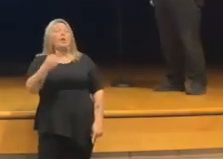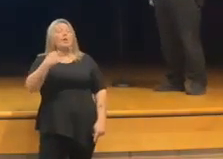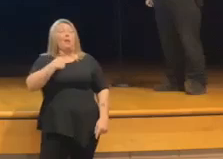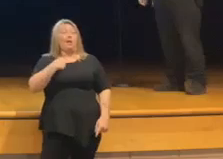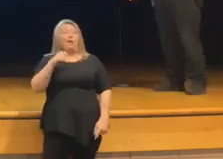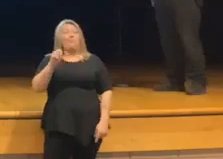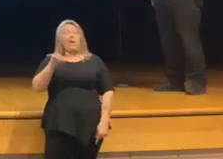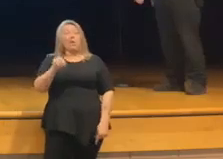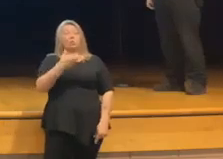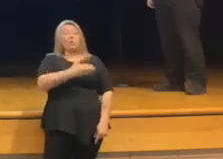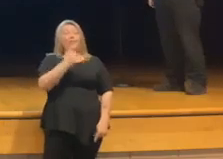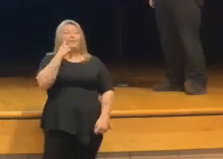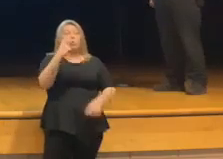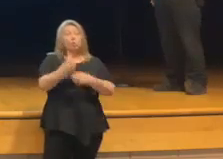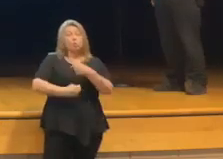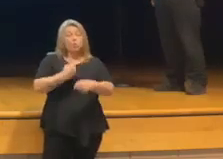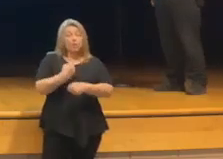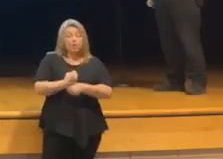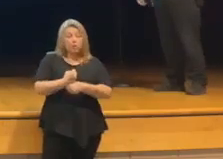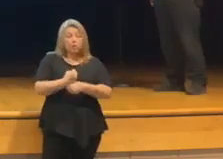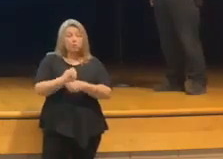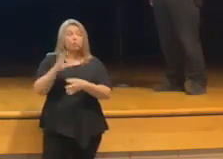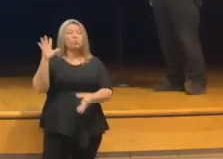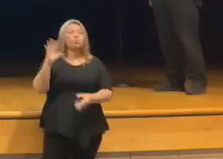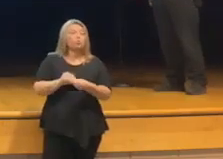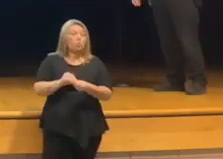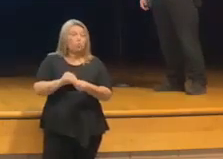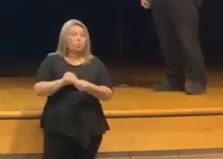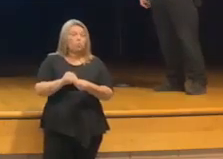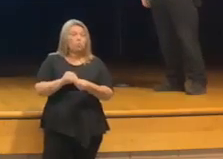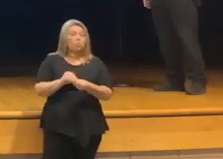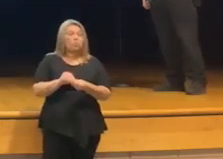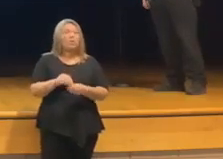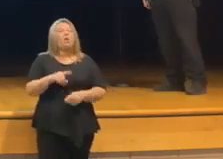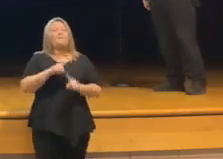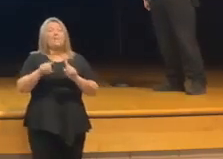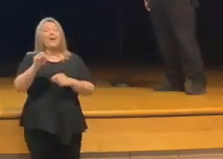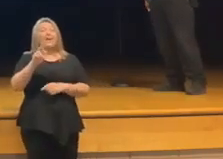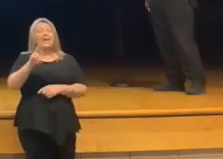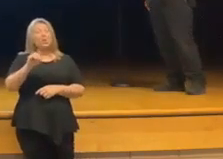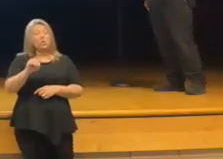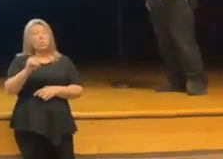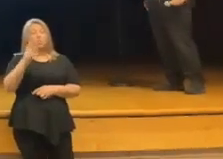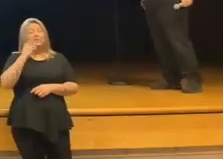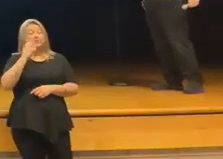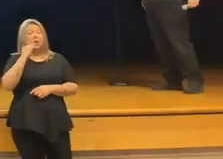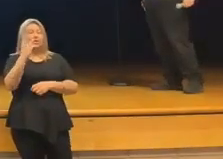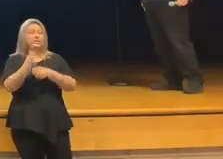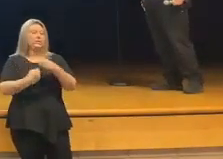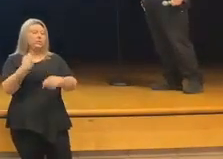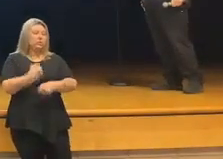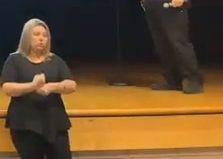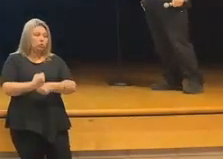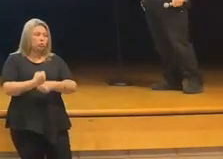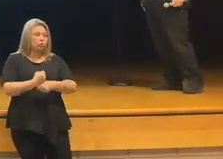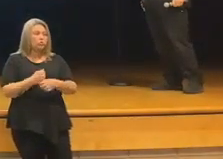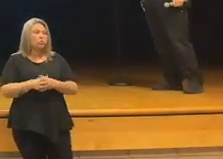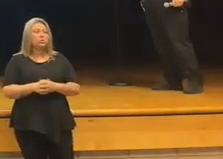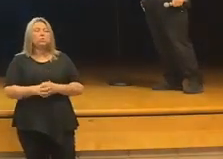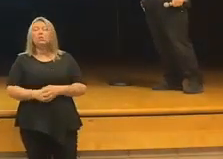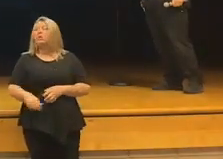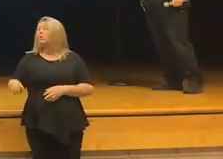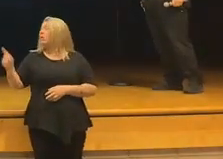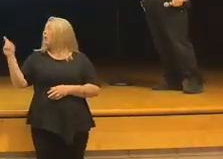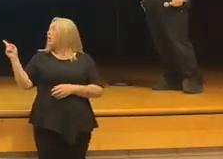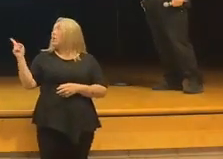SRO there 2 years total as an SRO for 6. So I know it says another internet